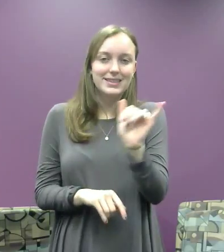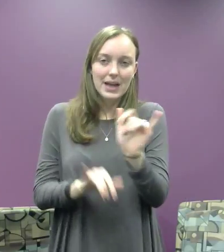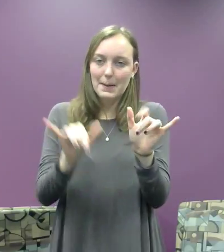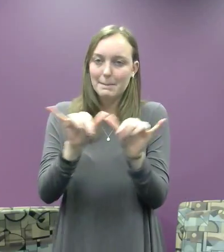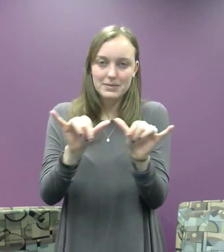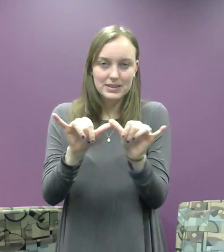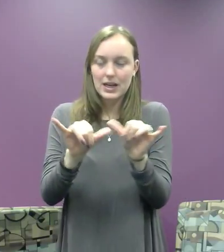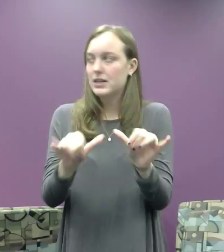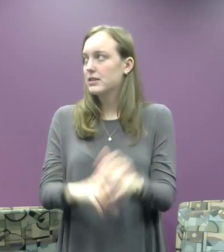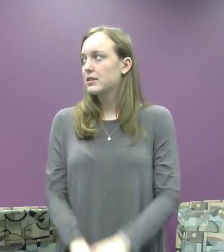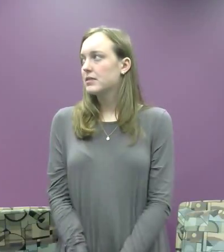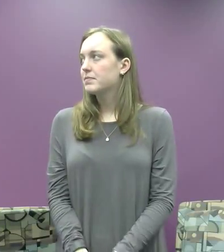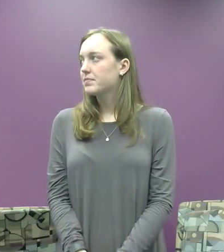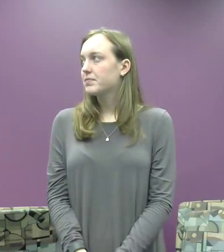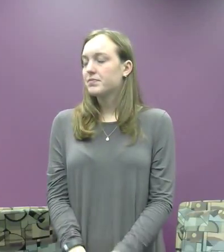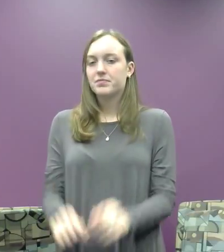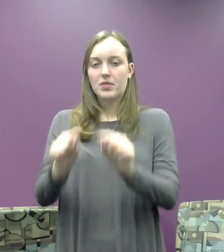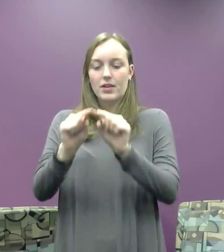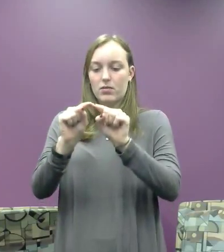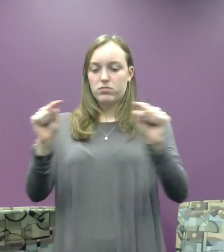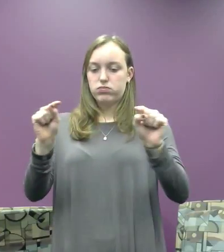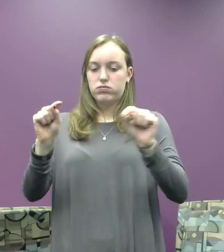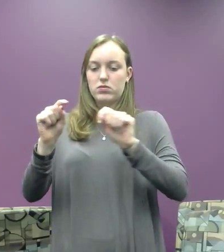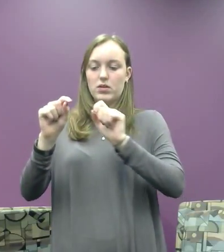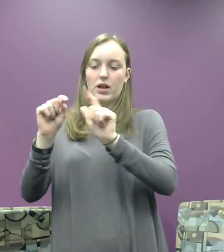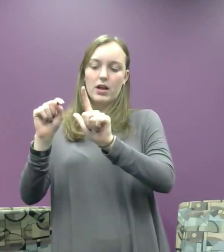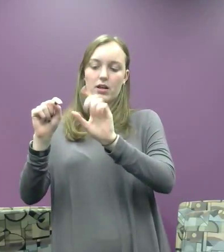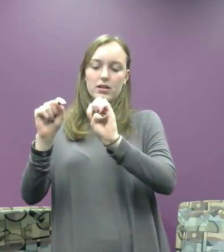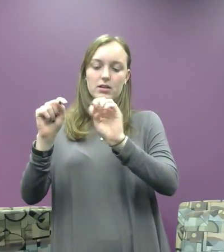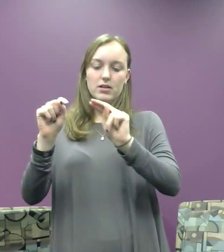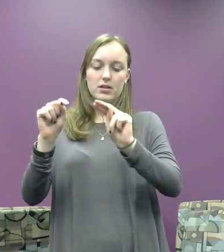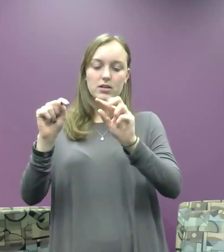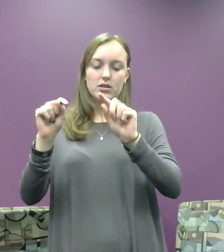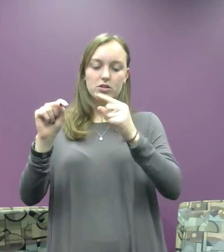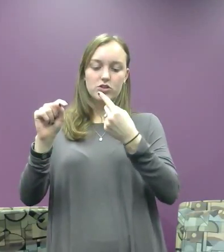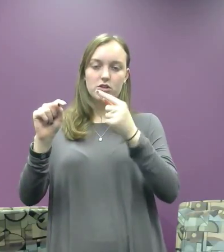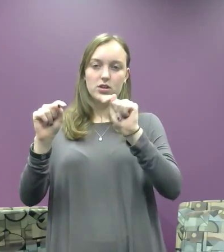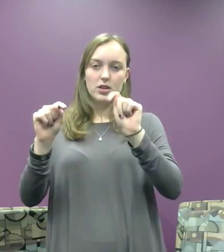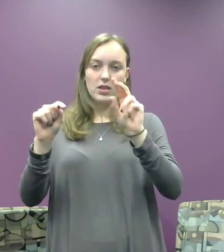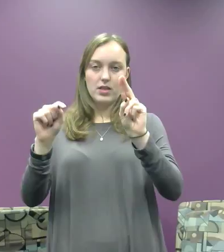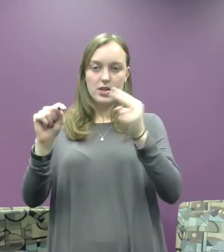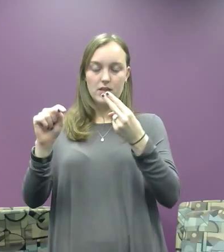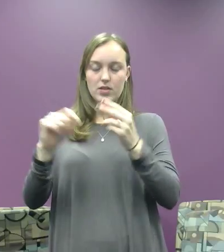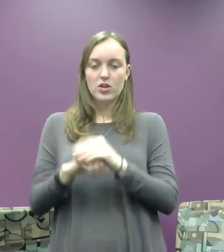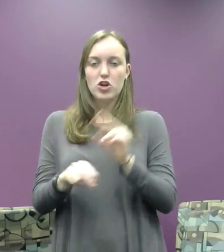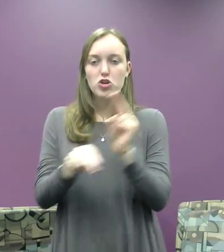we call this piece the length, we'll use L to represent length. If we call that